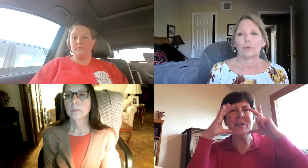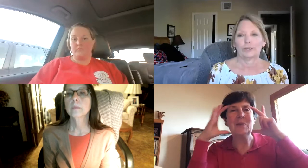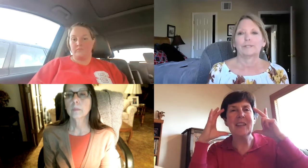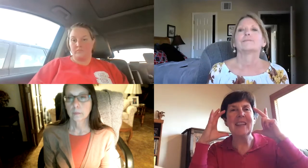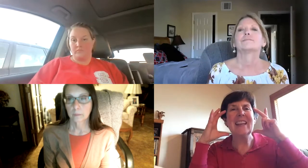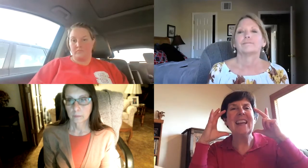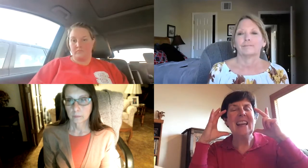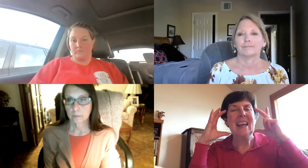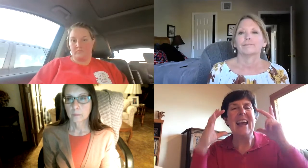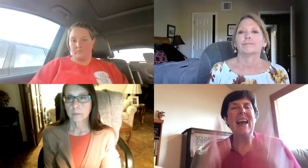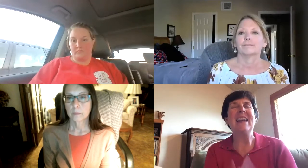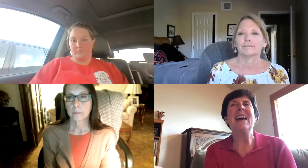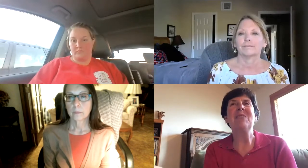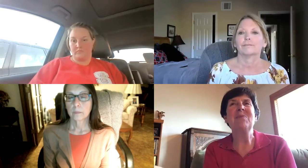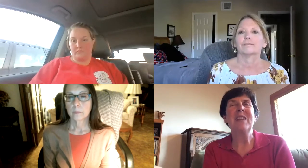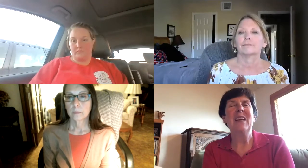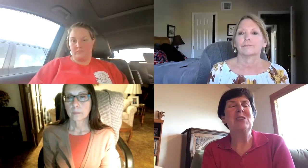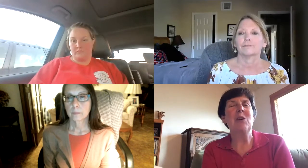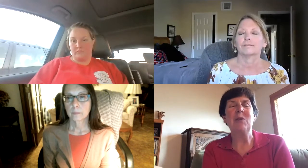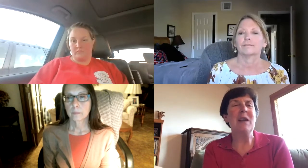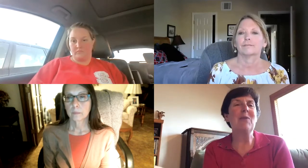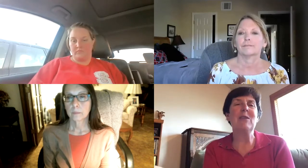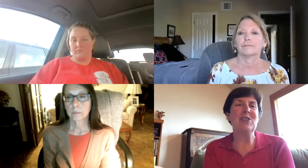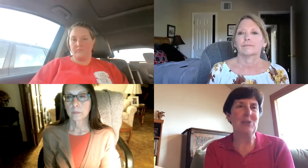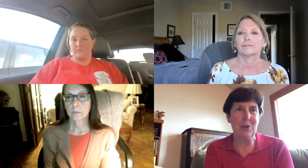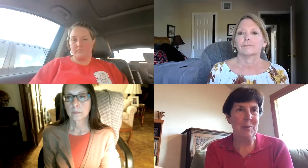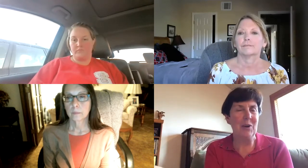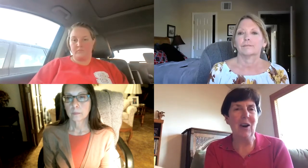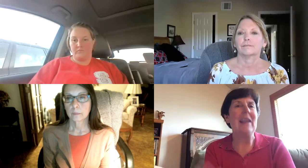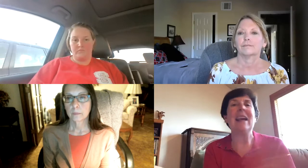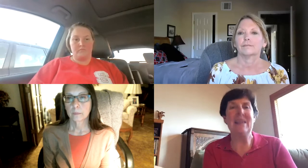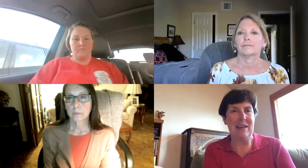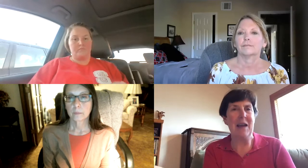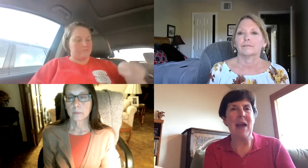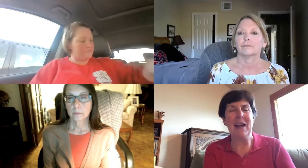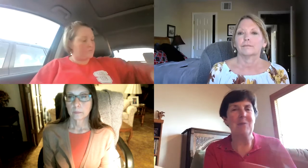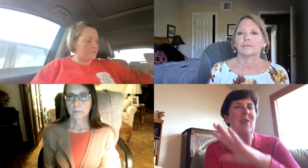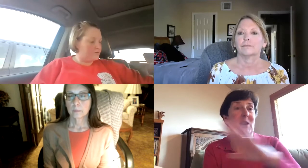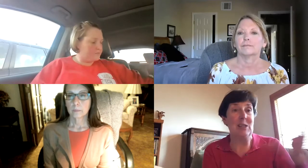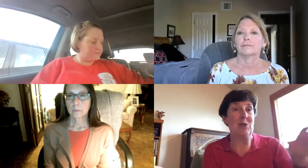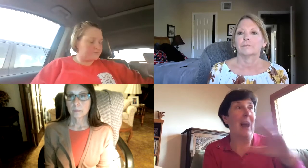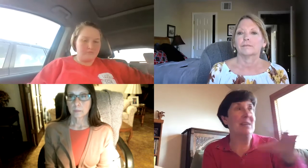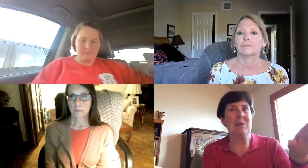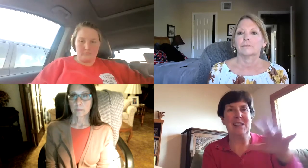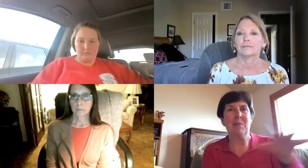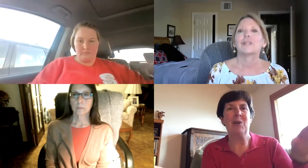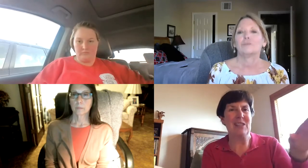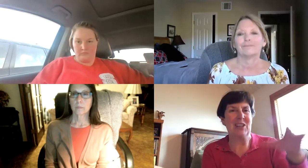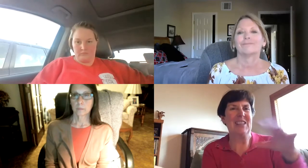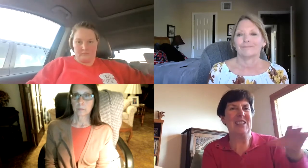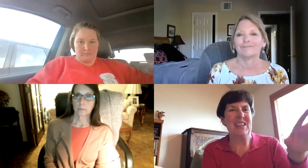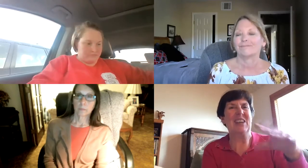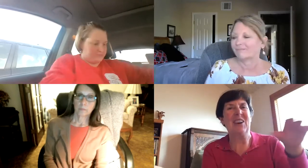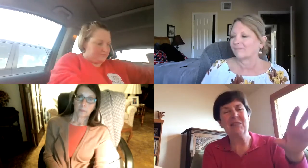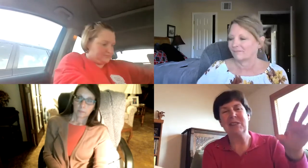here. And so whenever there's an interpreter on anything I'm at, I'm very distracted because I'm always